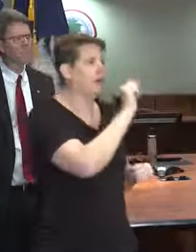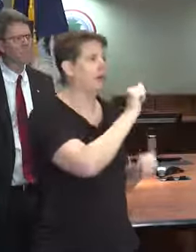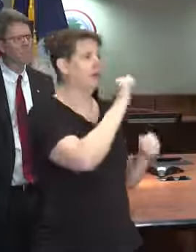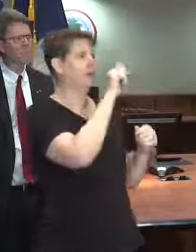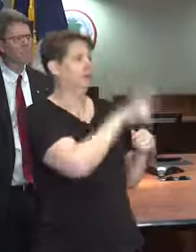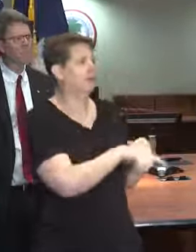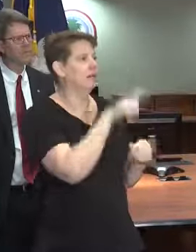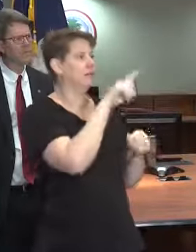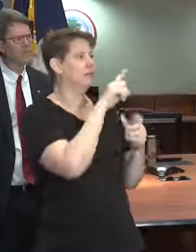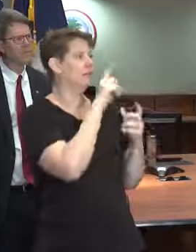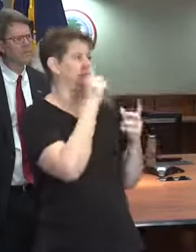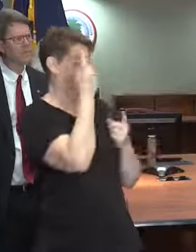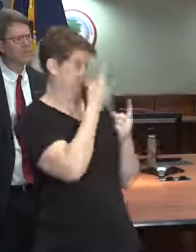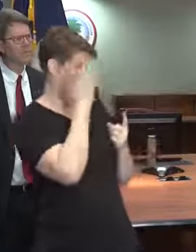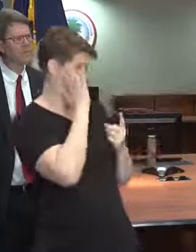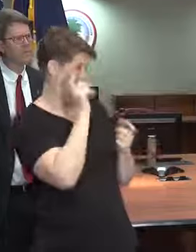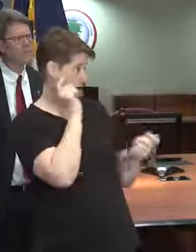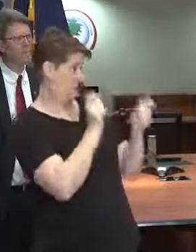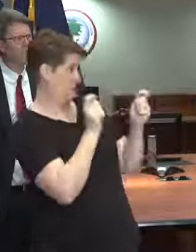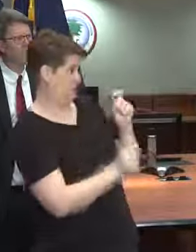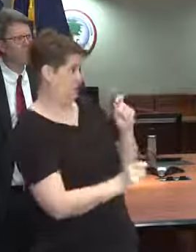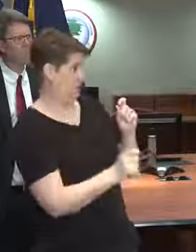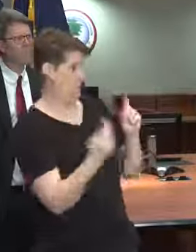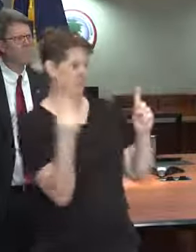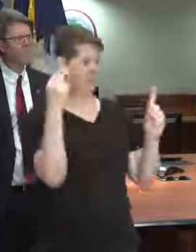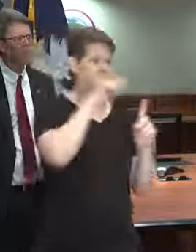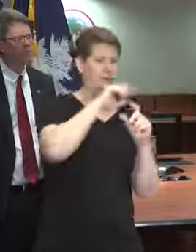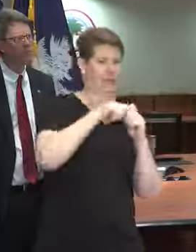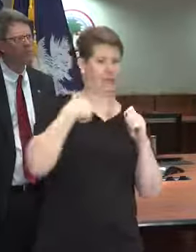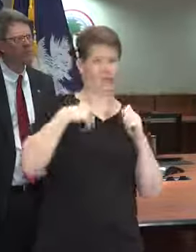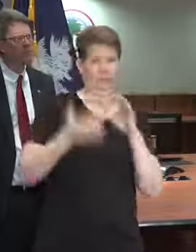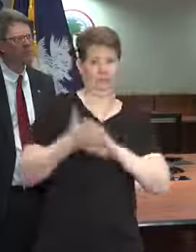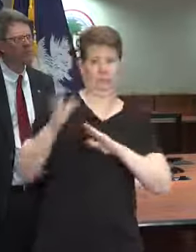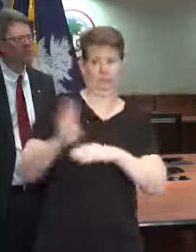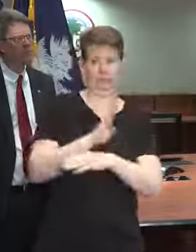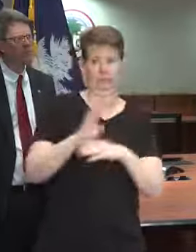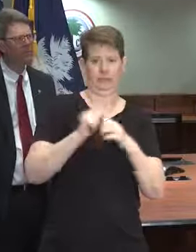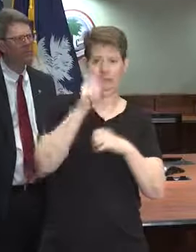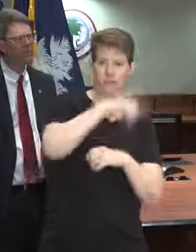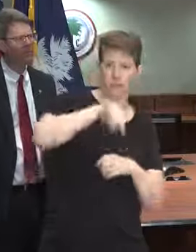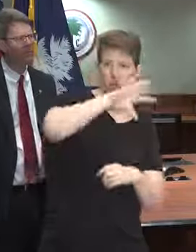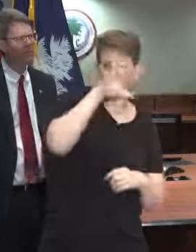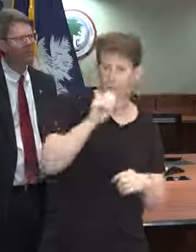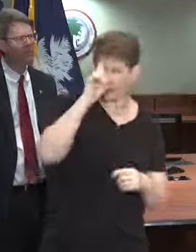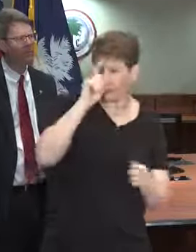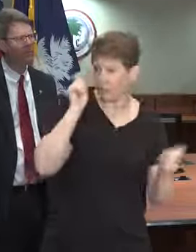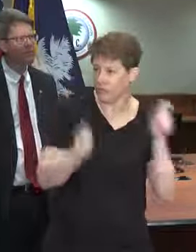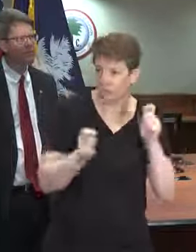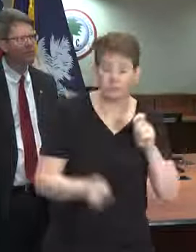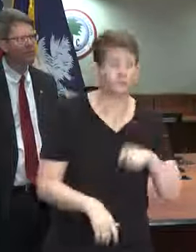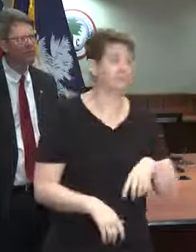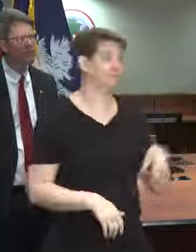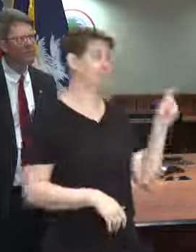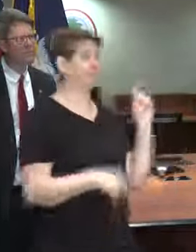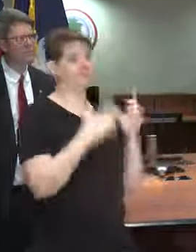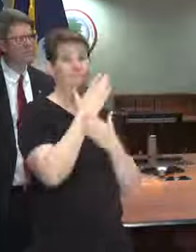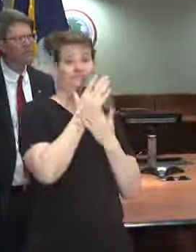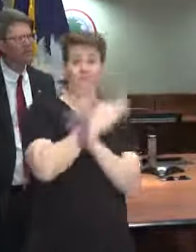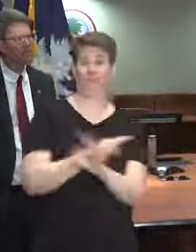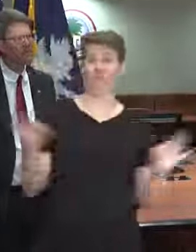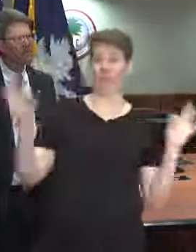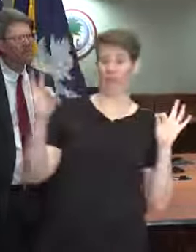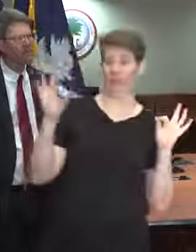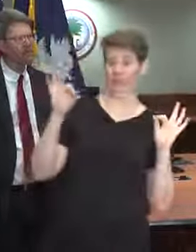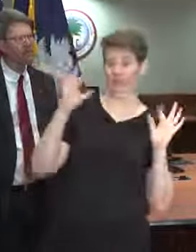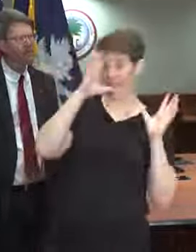alter a lot of perceptions of, like, how business is done in South Carolina with those companies out there? Well, that's a part of free enterprise. never